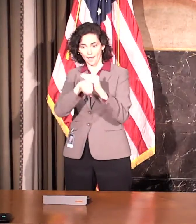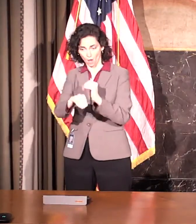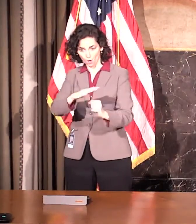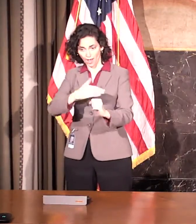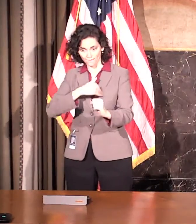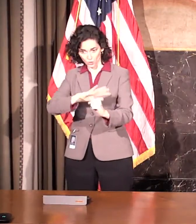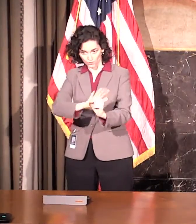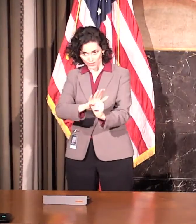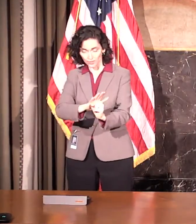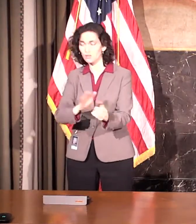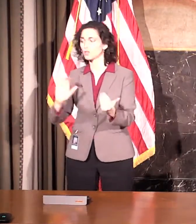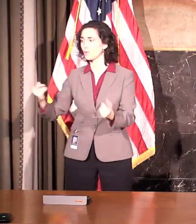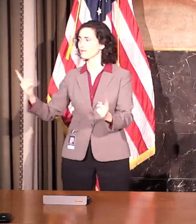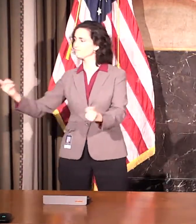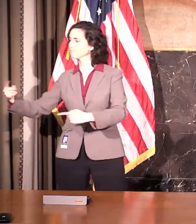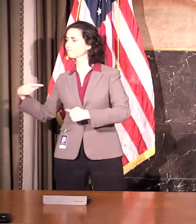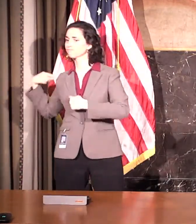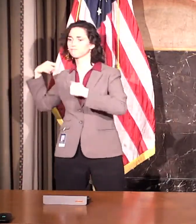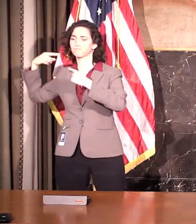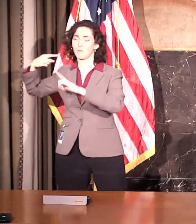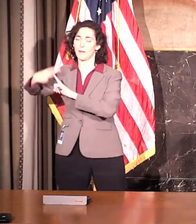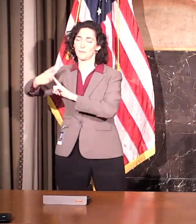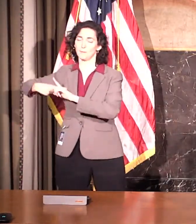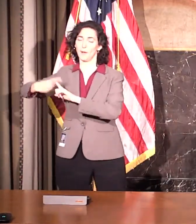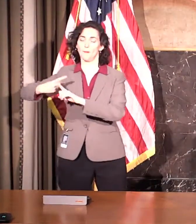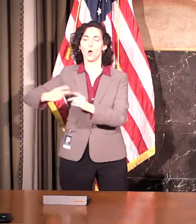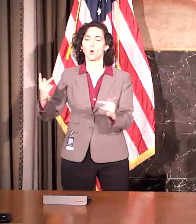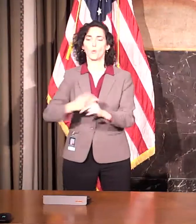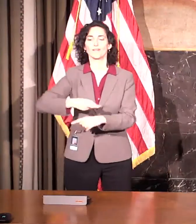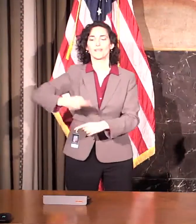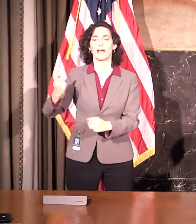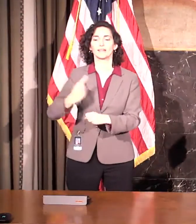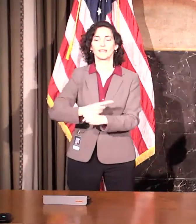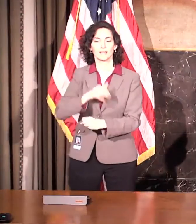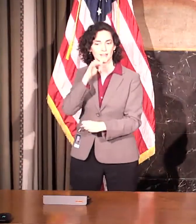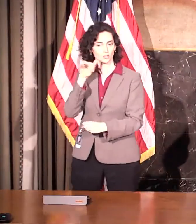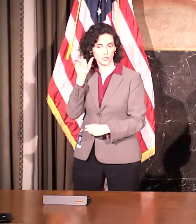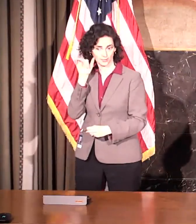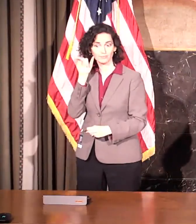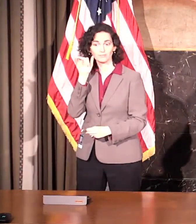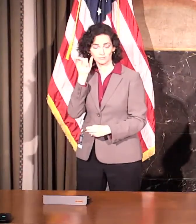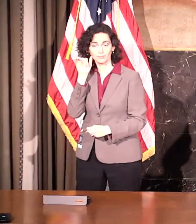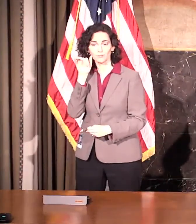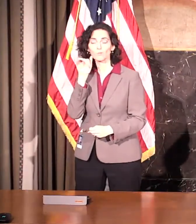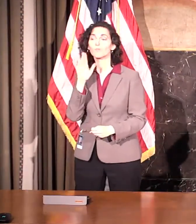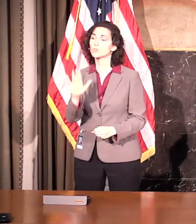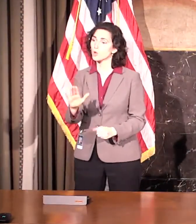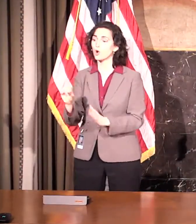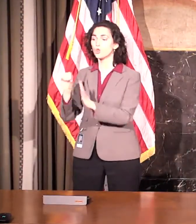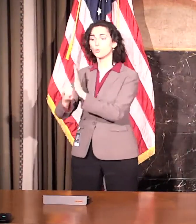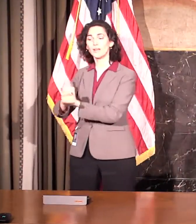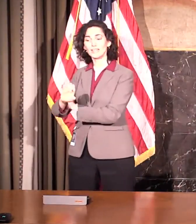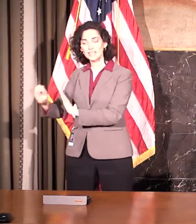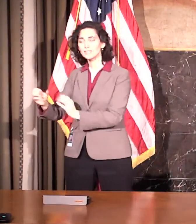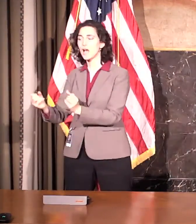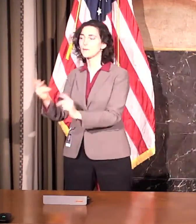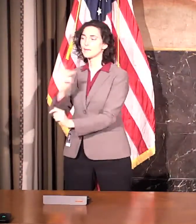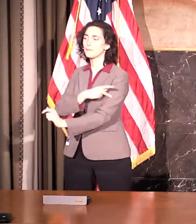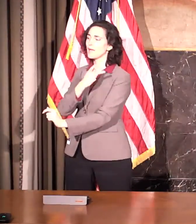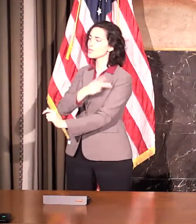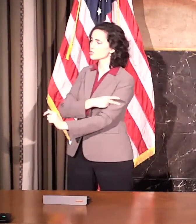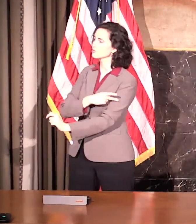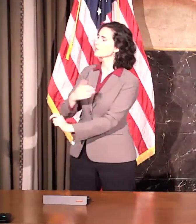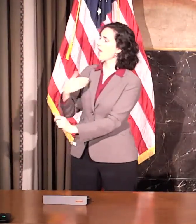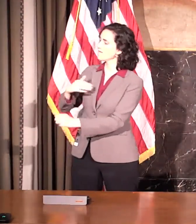thinking that because the patient census at New Orleans East with respect to COVID-19 isn't at an all-time